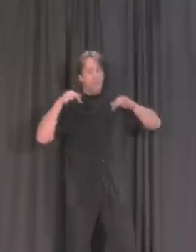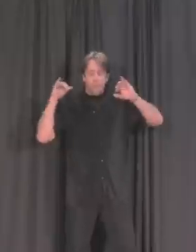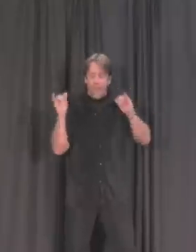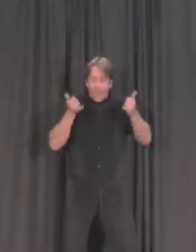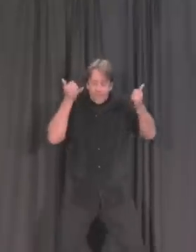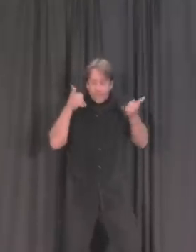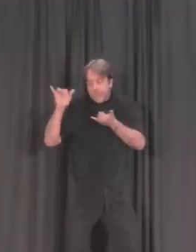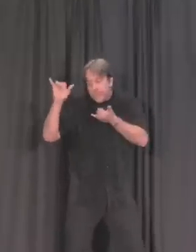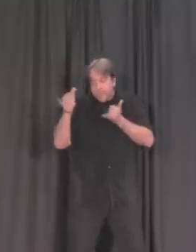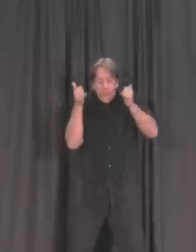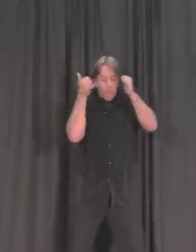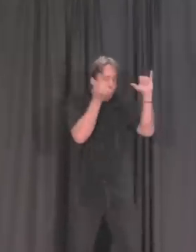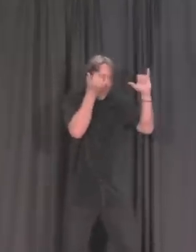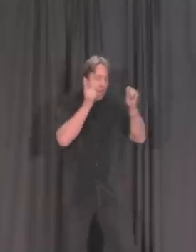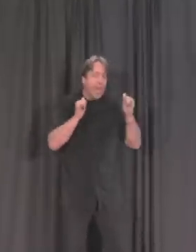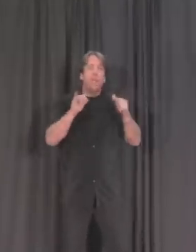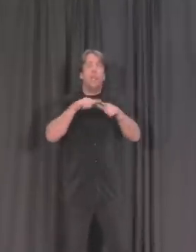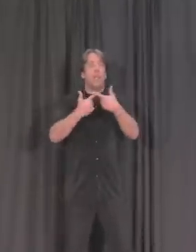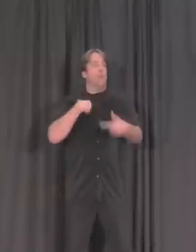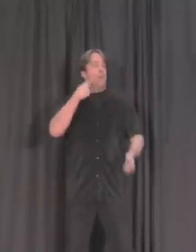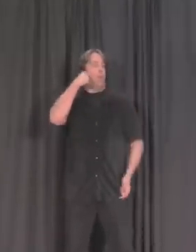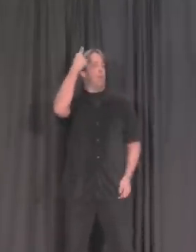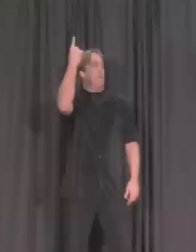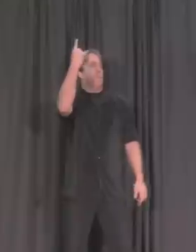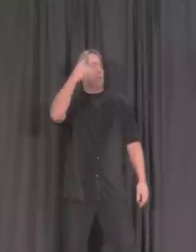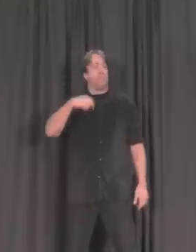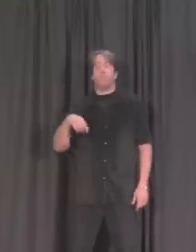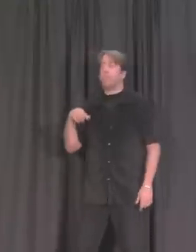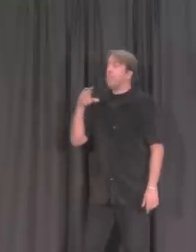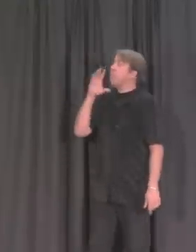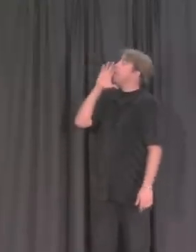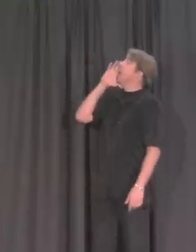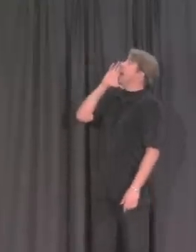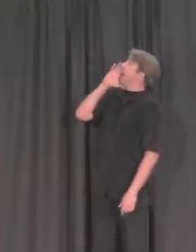So they all came over to my house, and we were playing with our toys when we heard something. Apu!